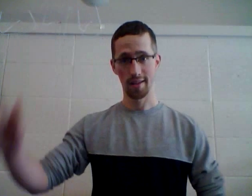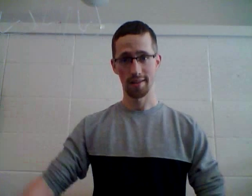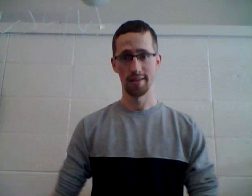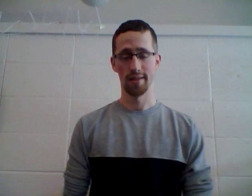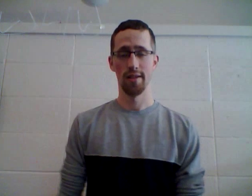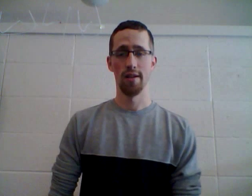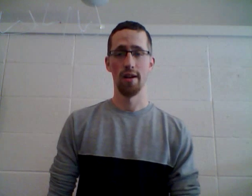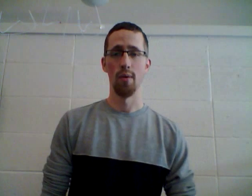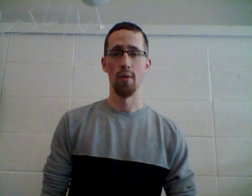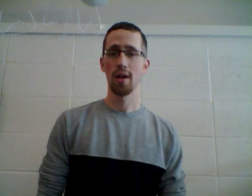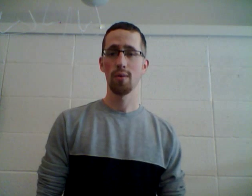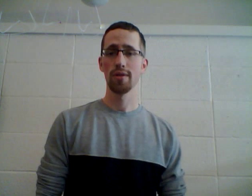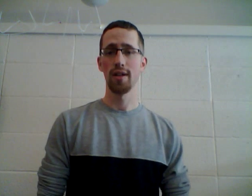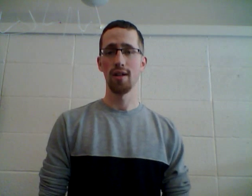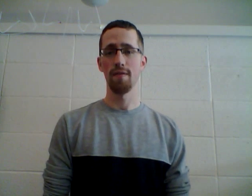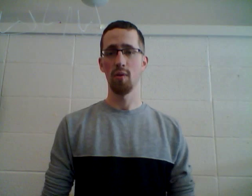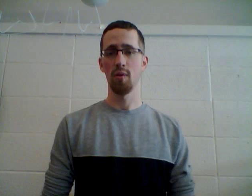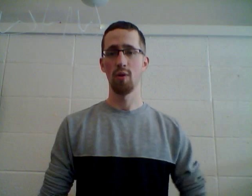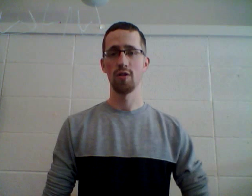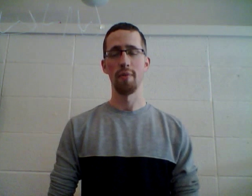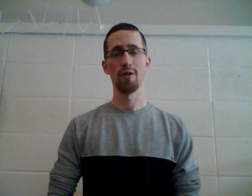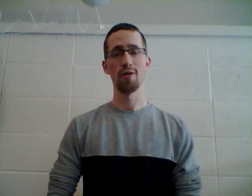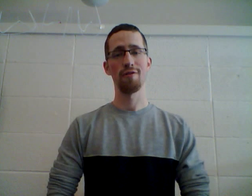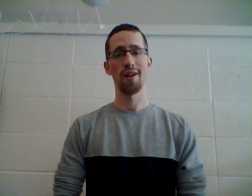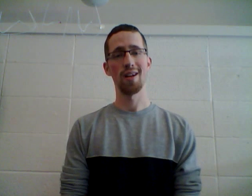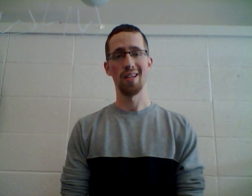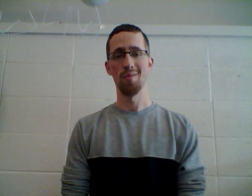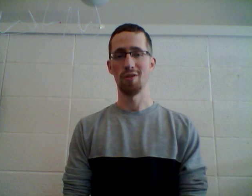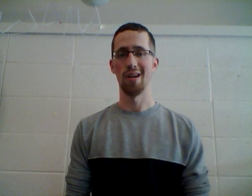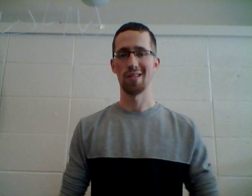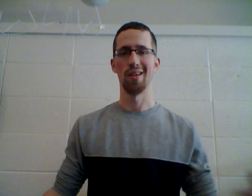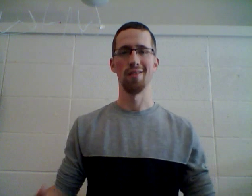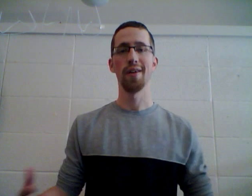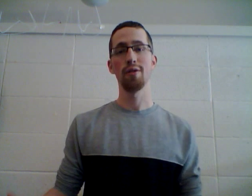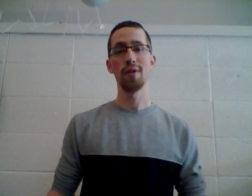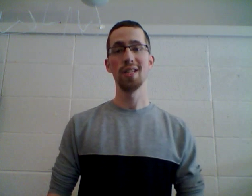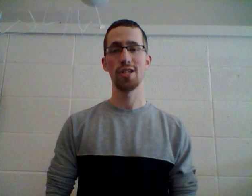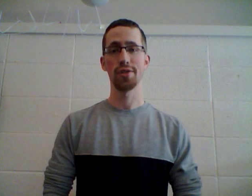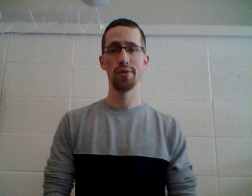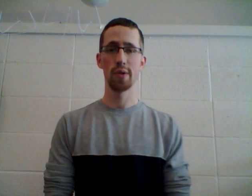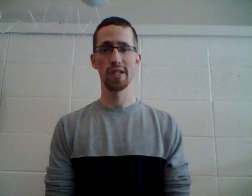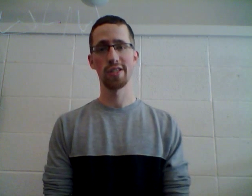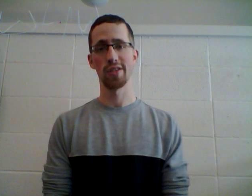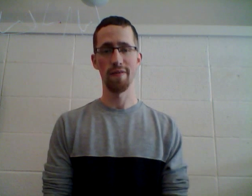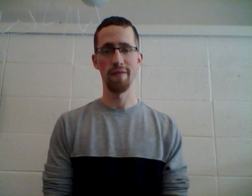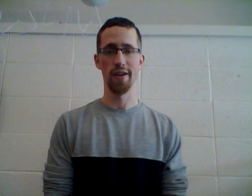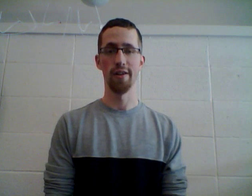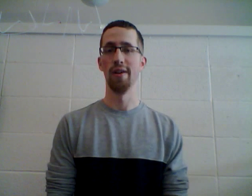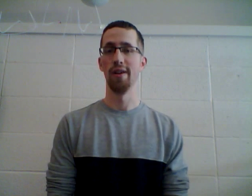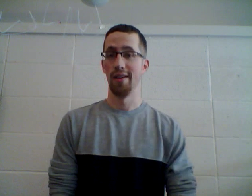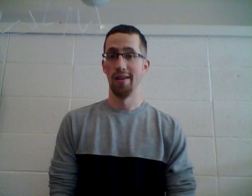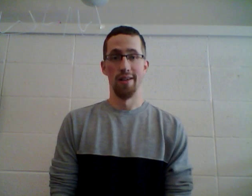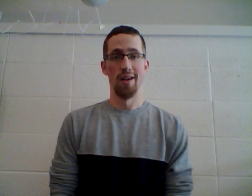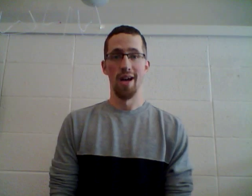Hey, while I was looking up family words for my girlfriend, I came across a lot of other relational words, so I figured I